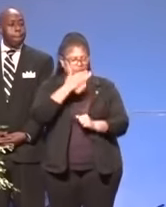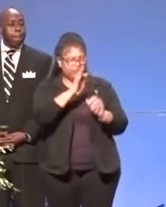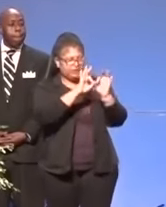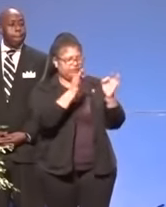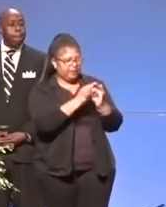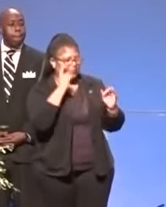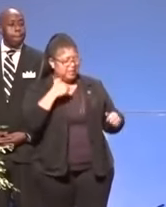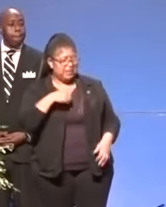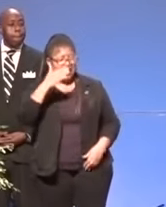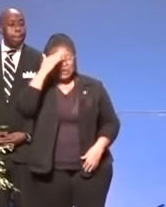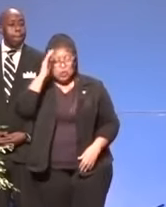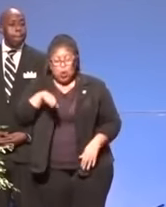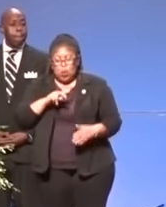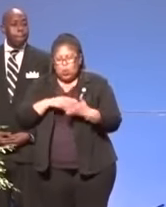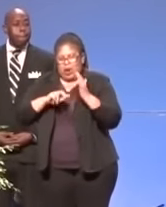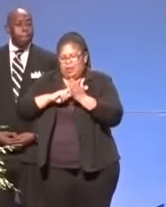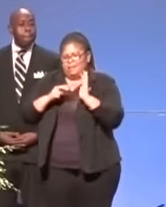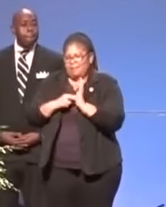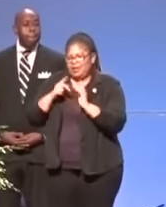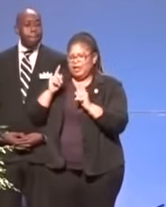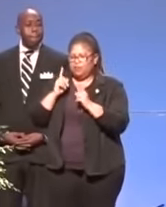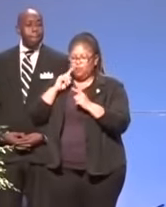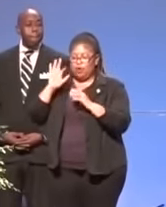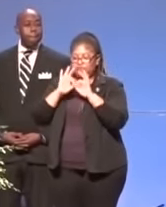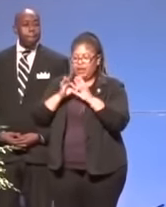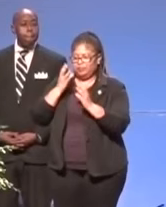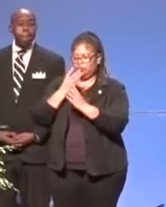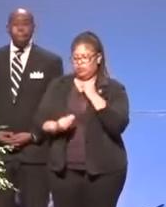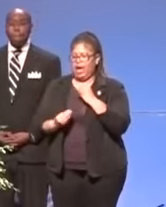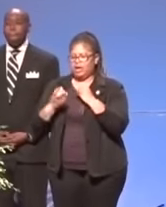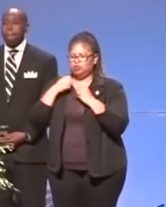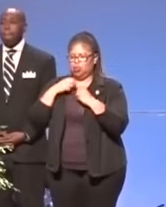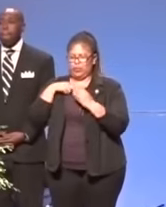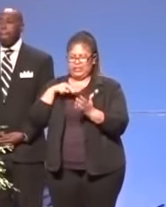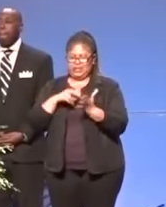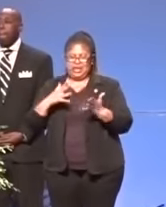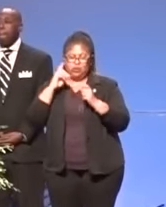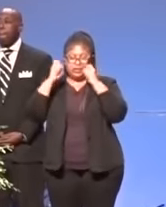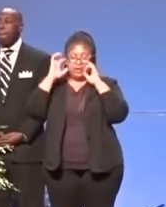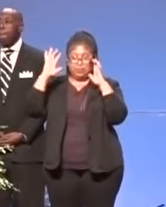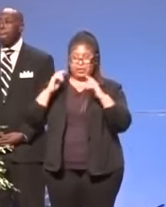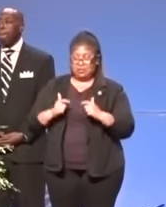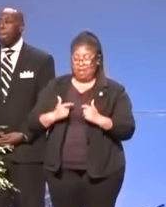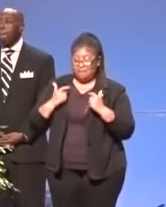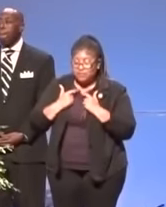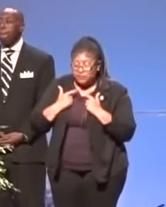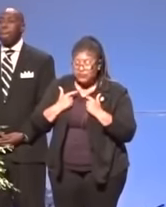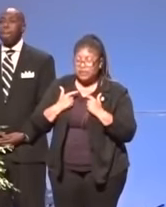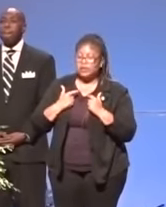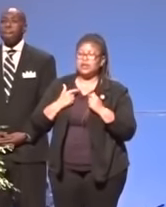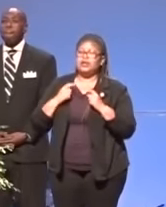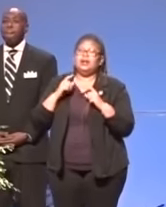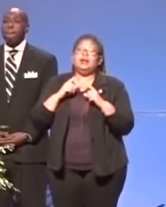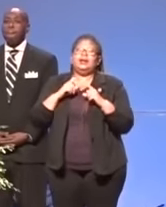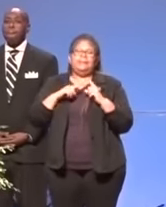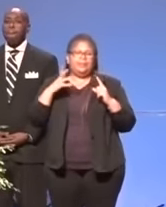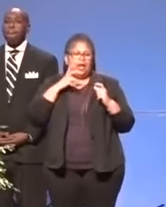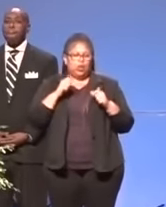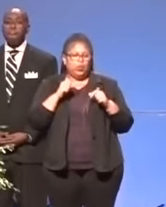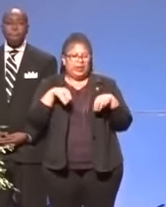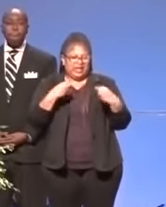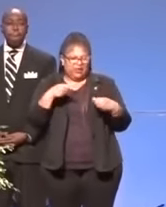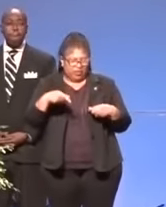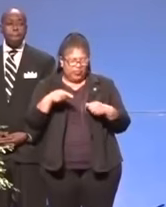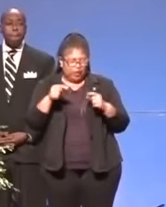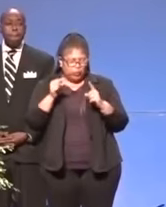to live, to have a loved one to leave. So, we stand here and celebrate his life. But I want to leave you with these